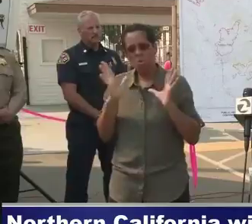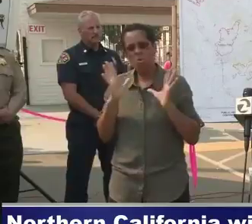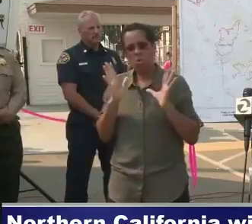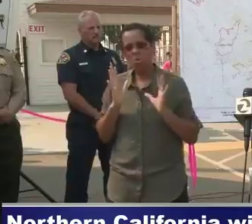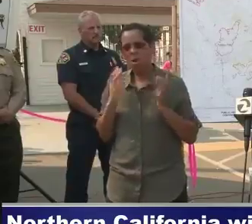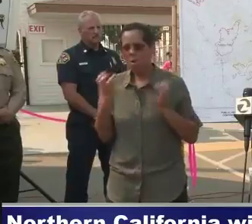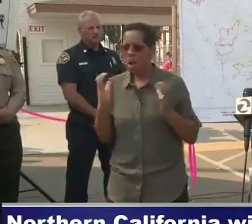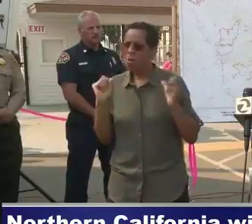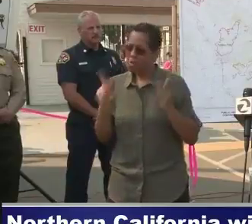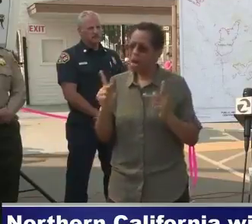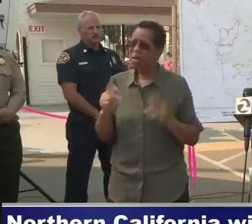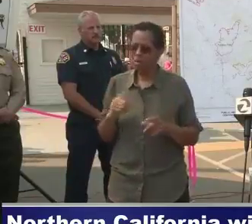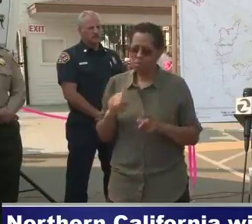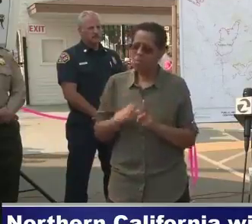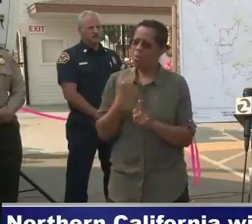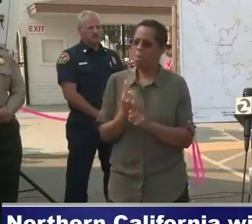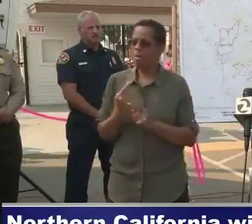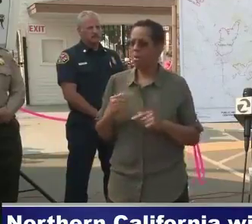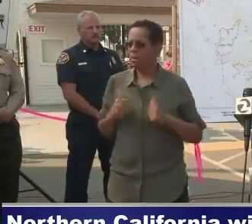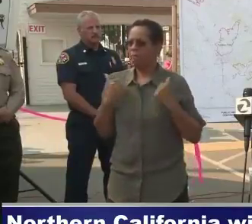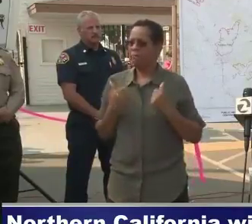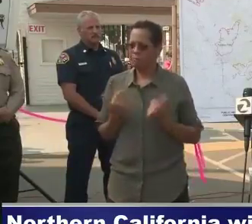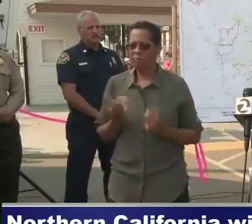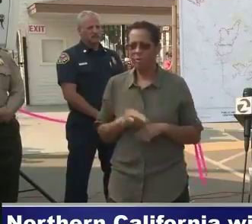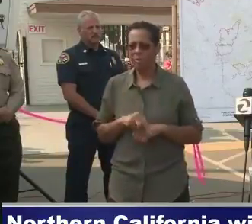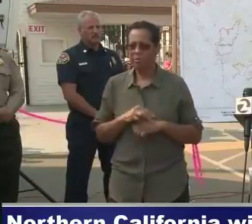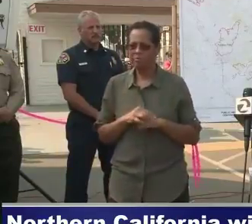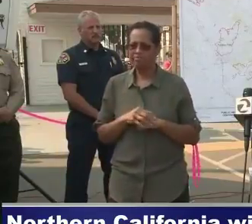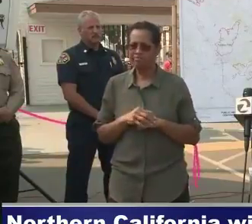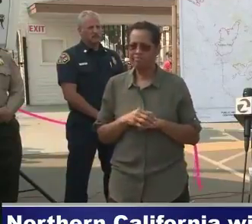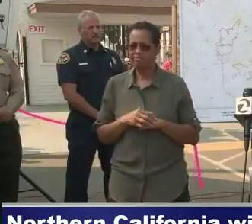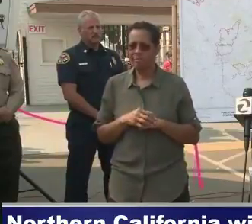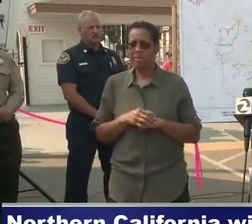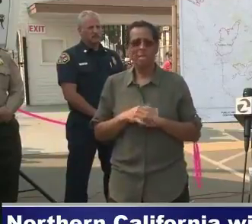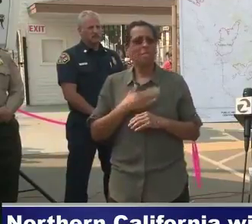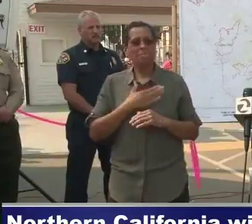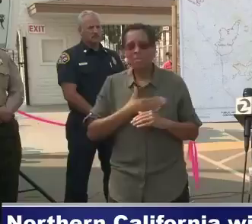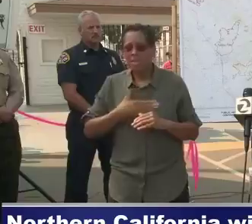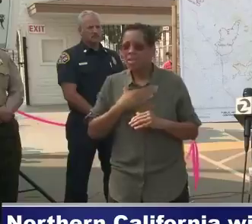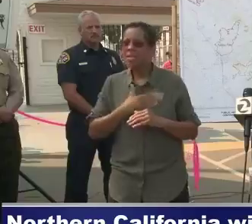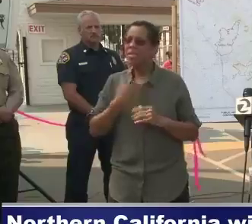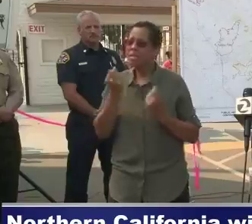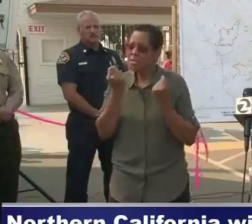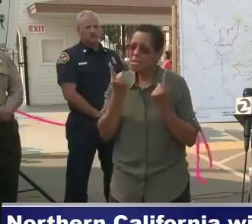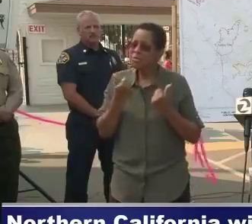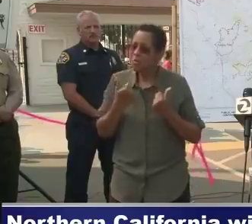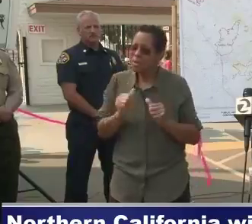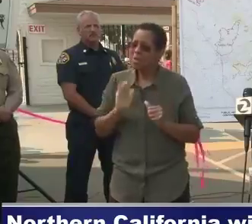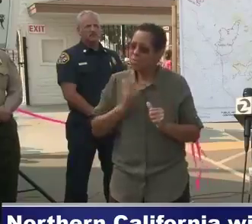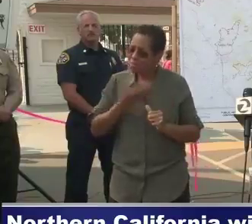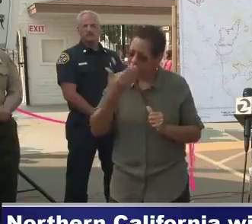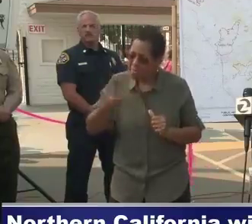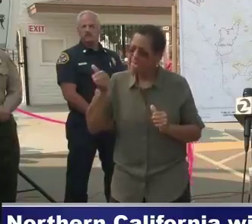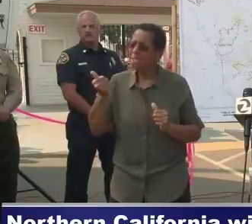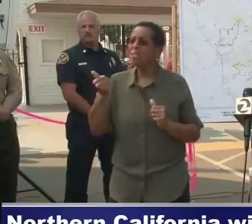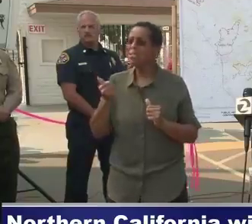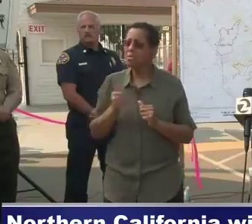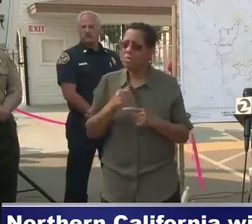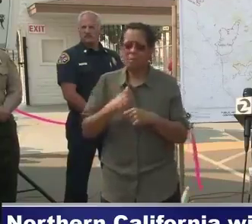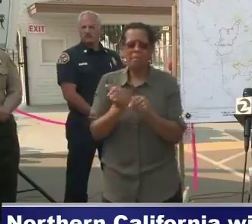normalcy for you. Rest assured that we are using every tool in the toolbox to mitigate this situation, and we will